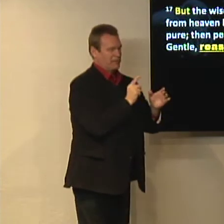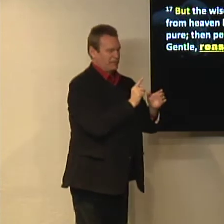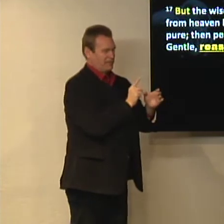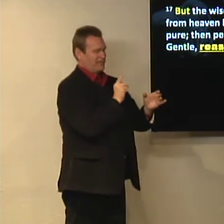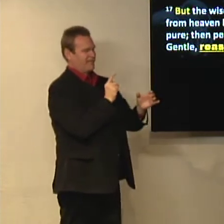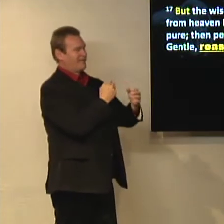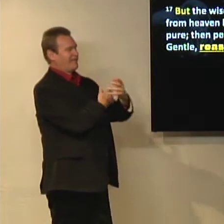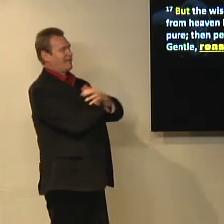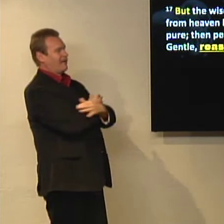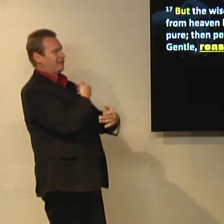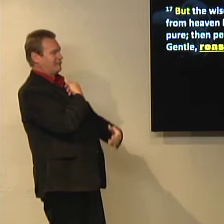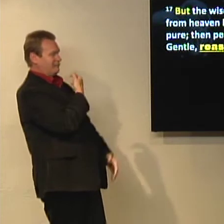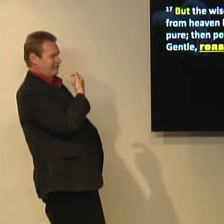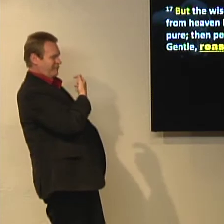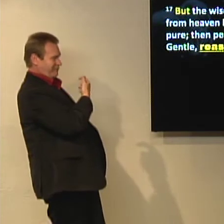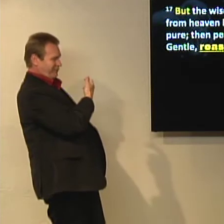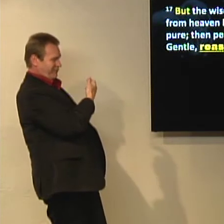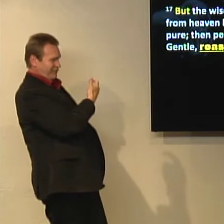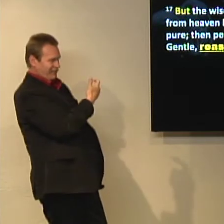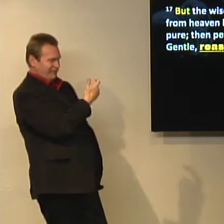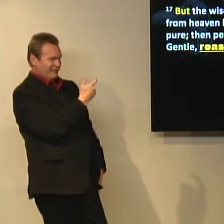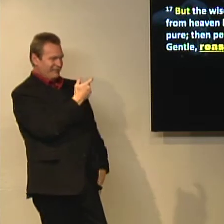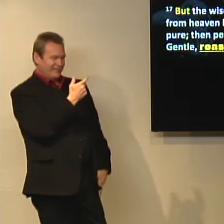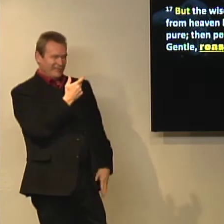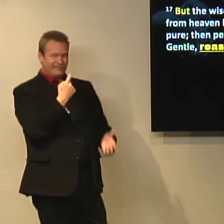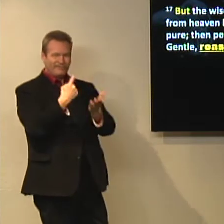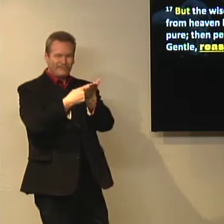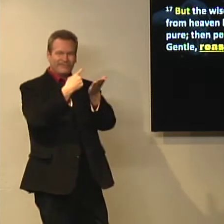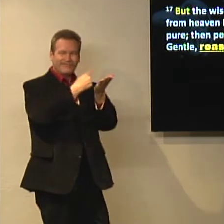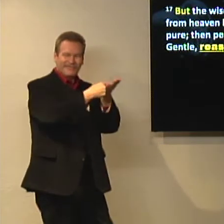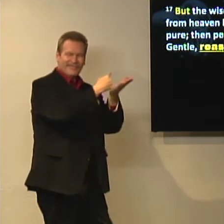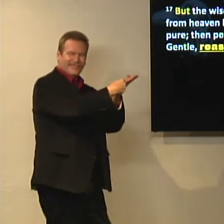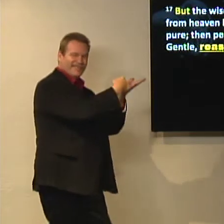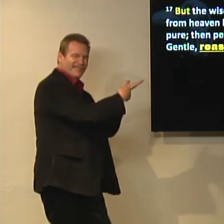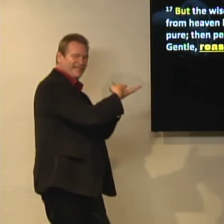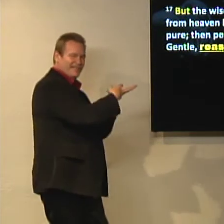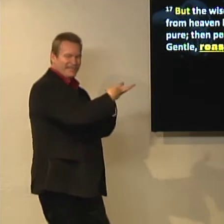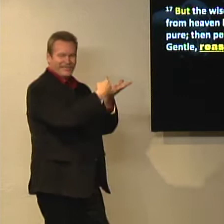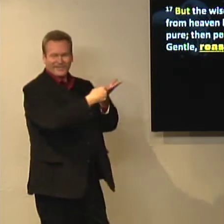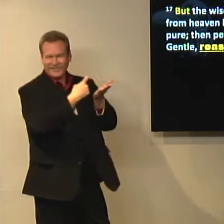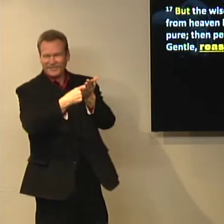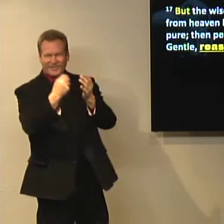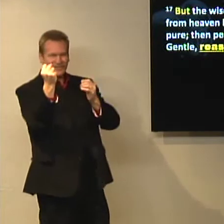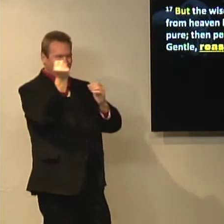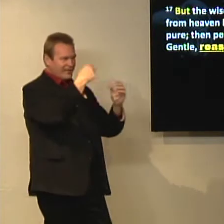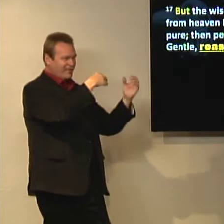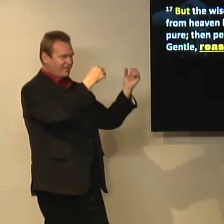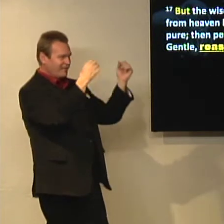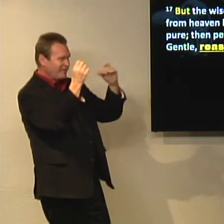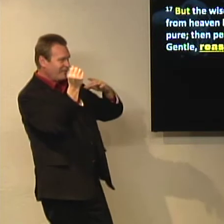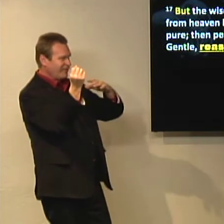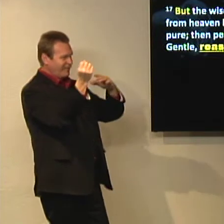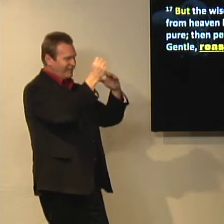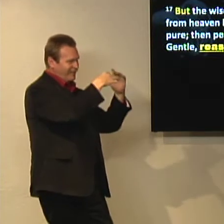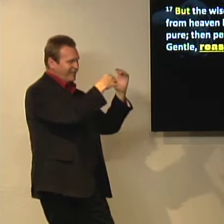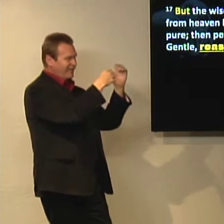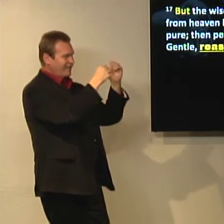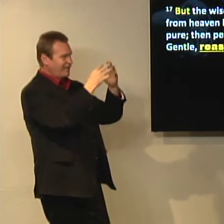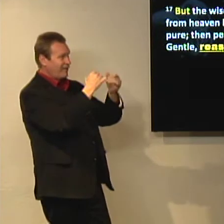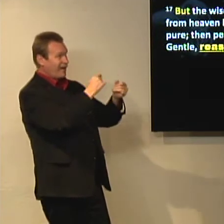sometimes when somebody is telling a story, I will step back and I will watch and I will see all the discussion that's going on and everything that's being involved